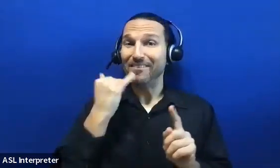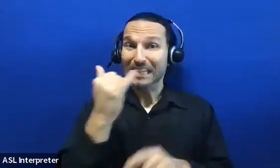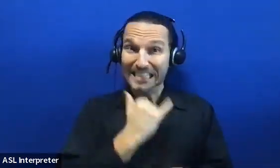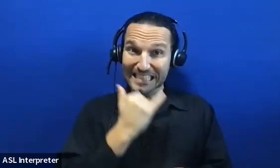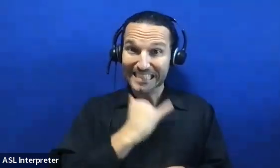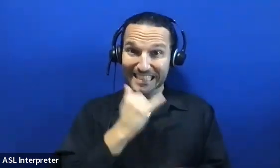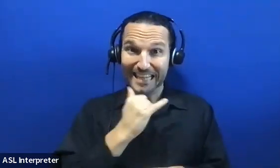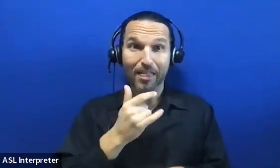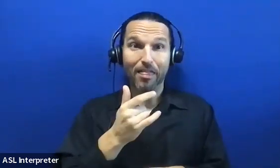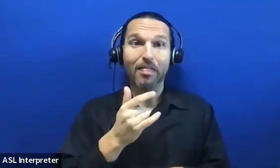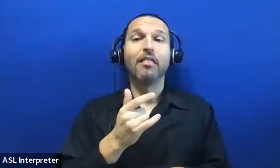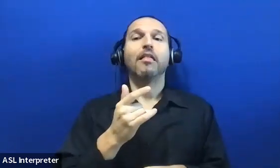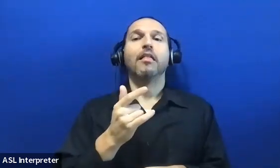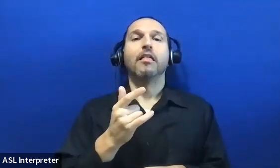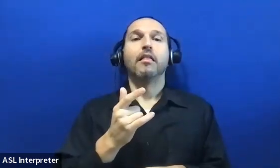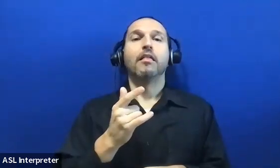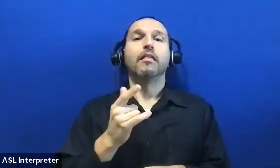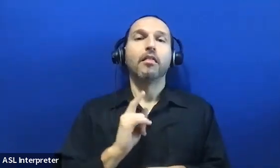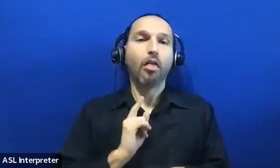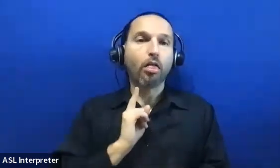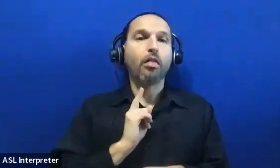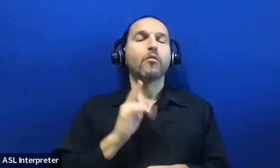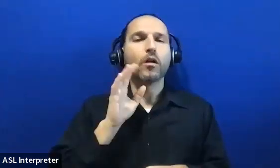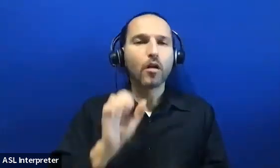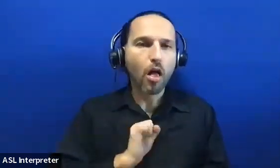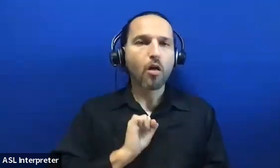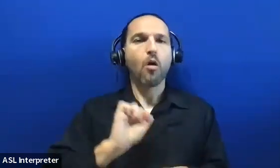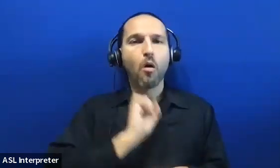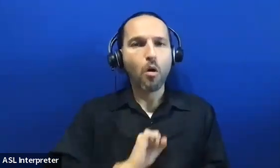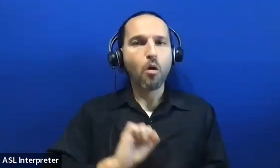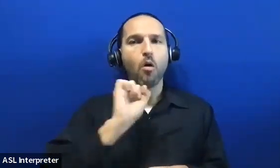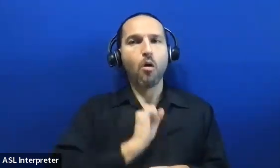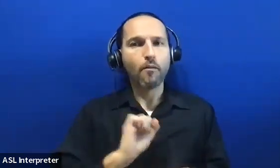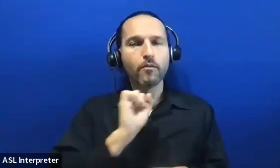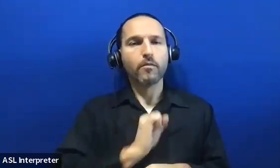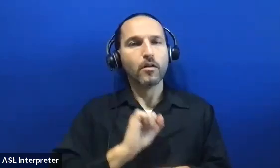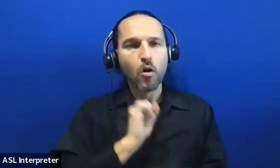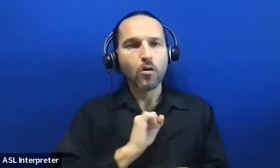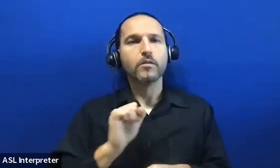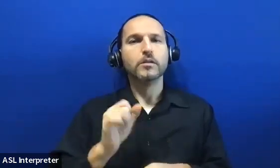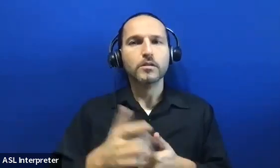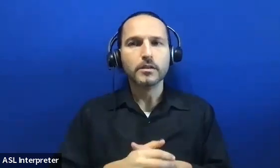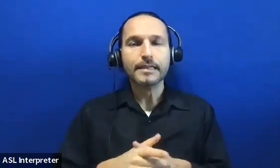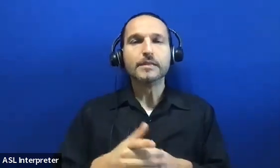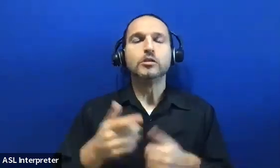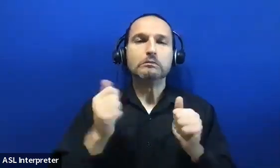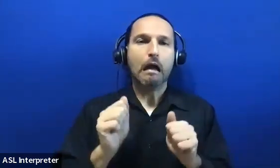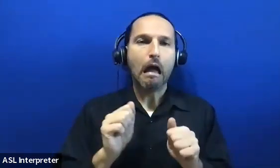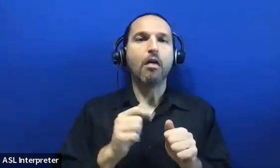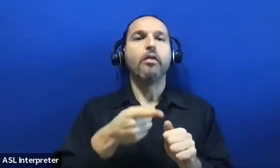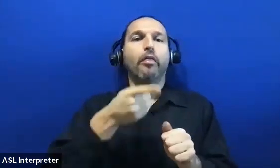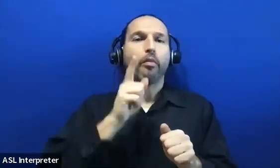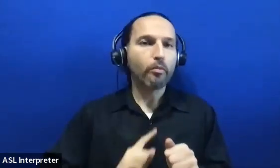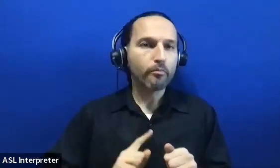wrong direction, and then we might cough or clear our throat to try to move it away. But once we